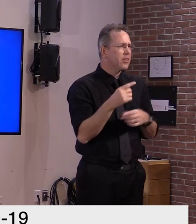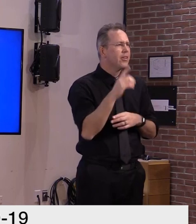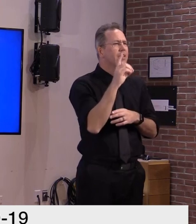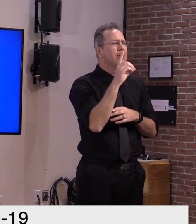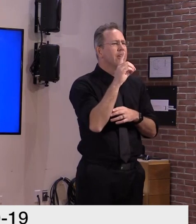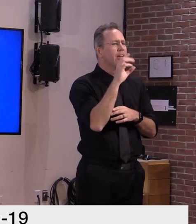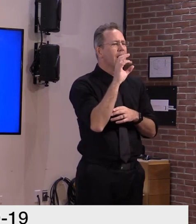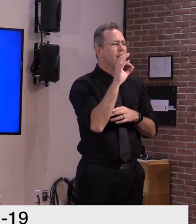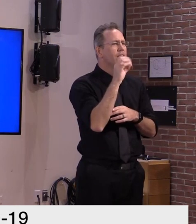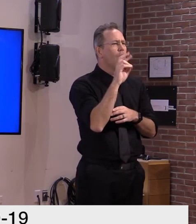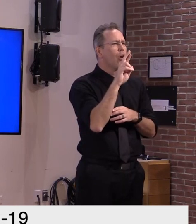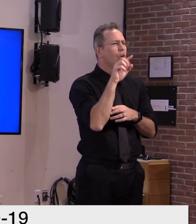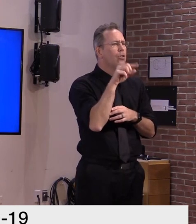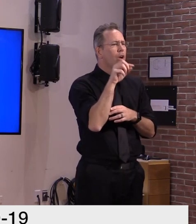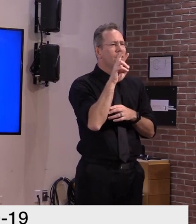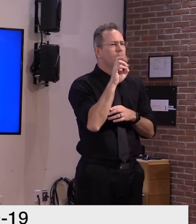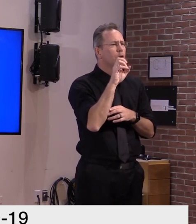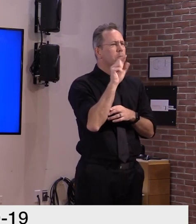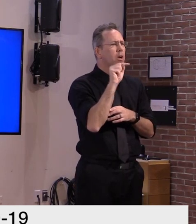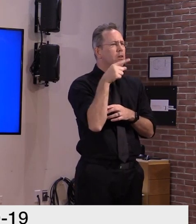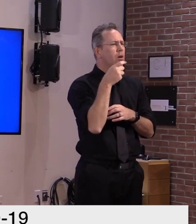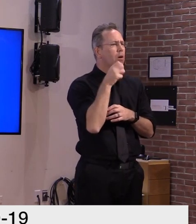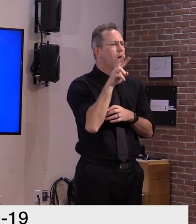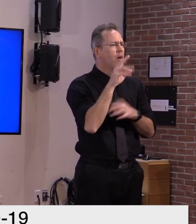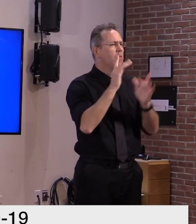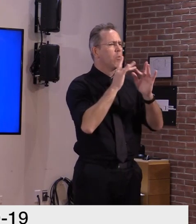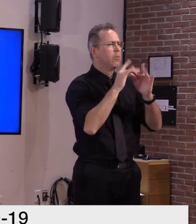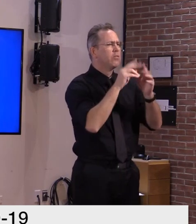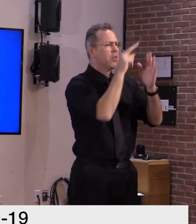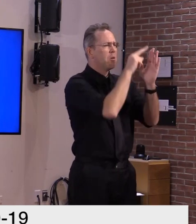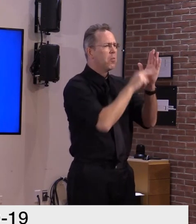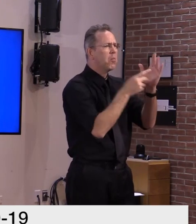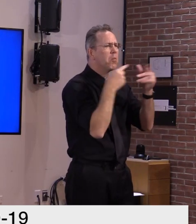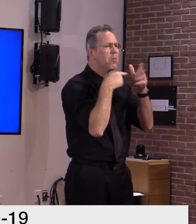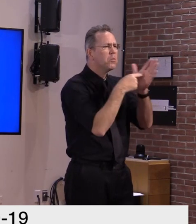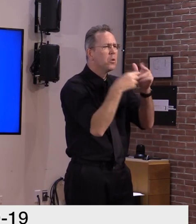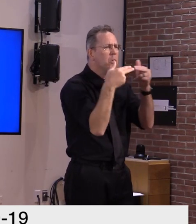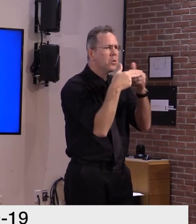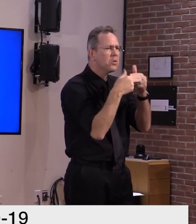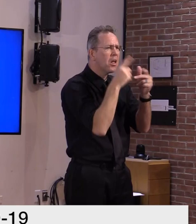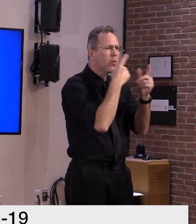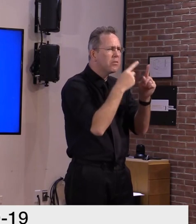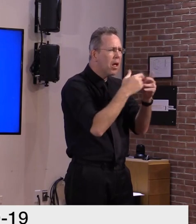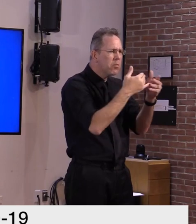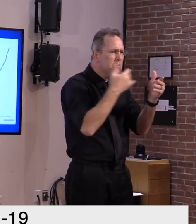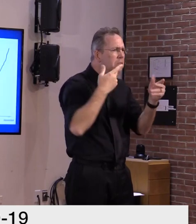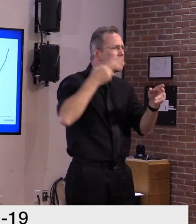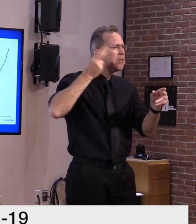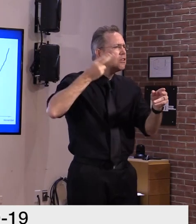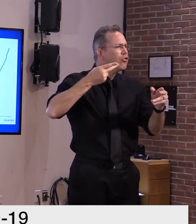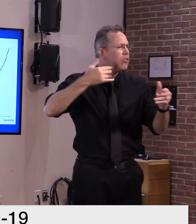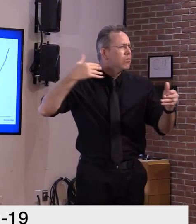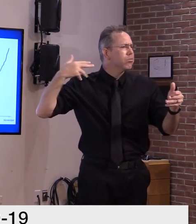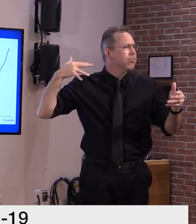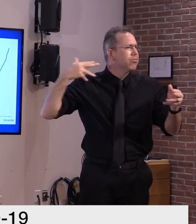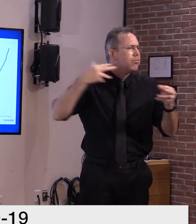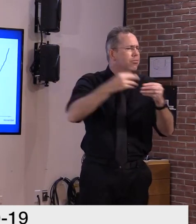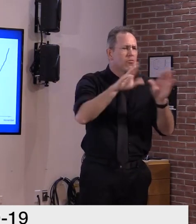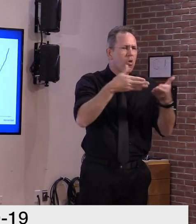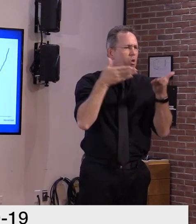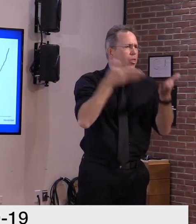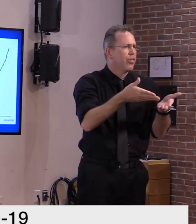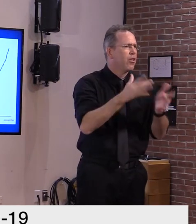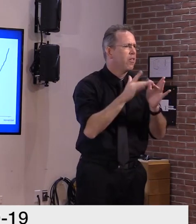dfr.vermont.gov, including today's presentation and all past presentations as well. Looking at our first slide, we're looking at new case